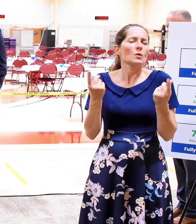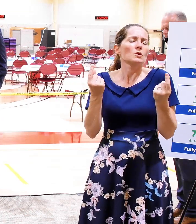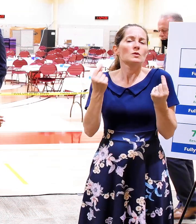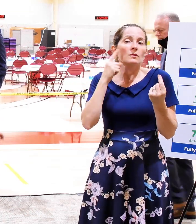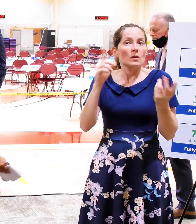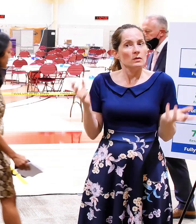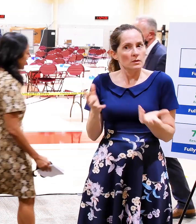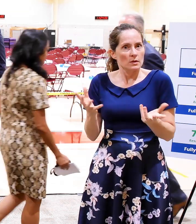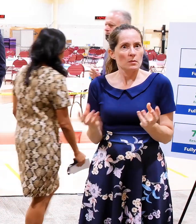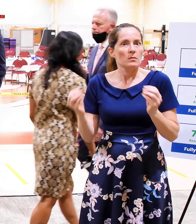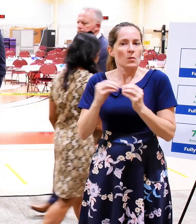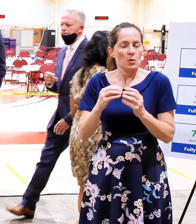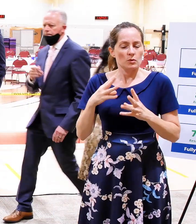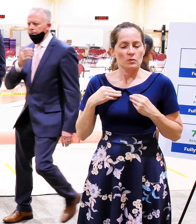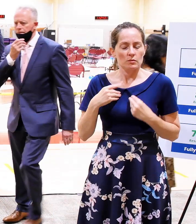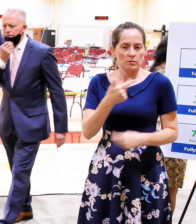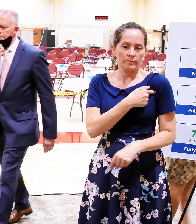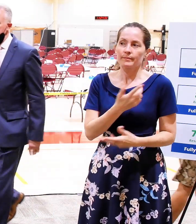vaccinated?